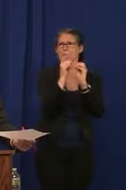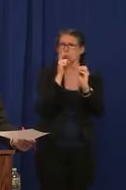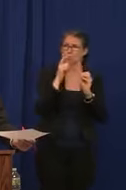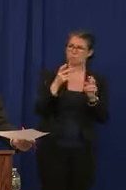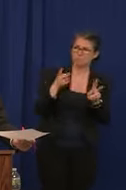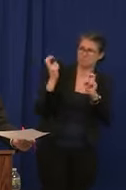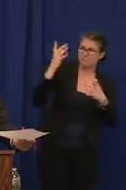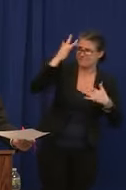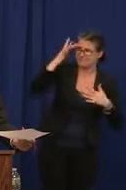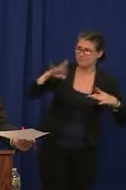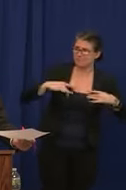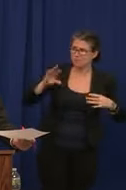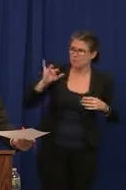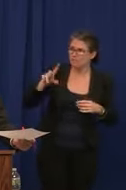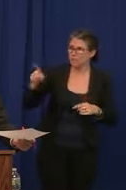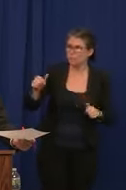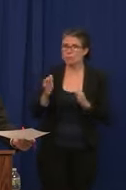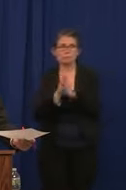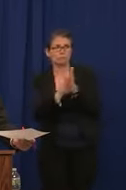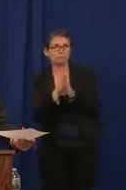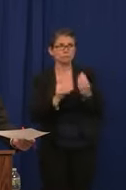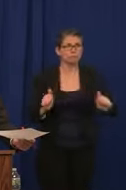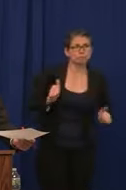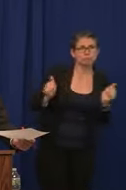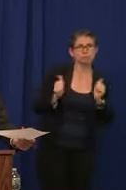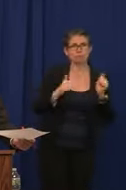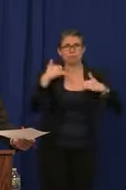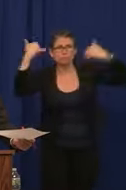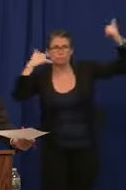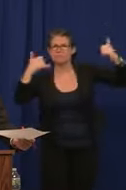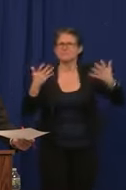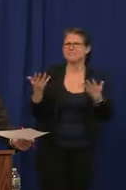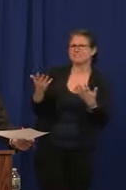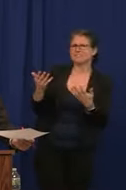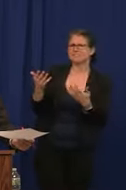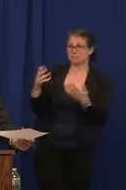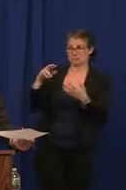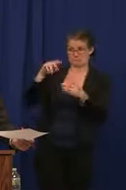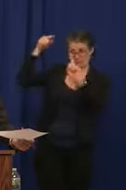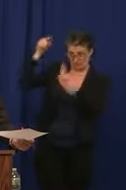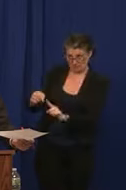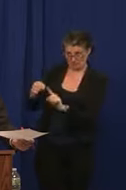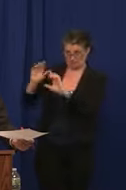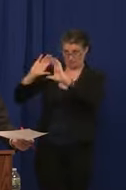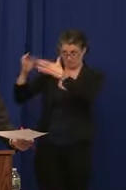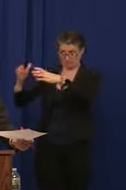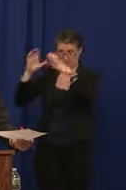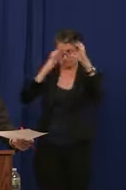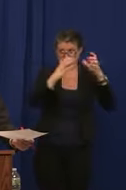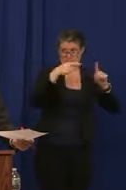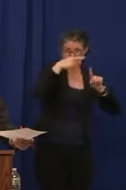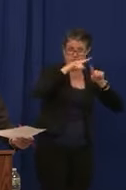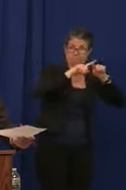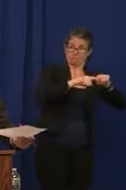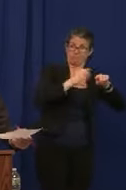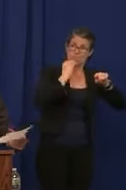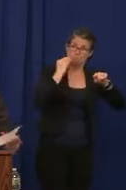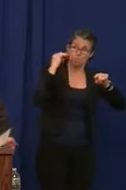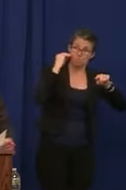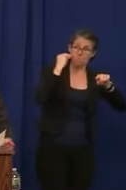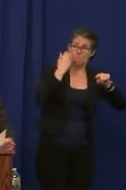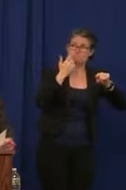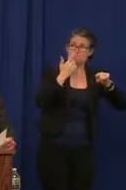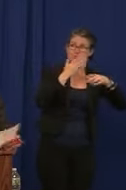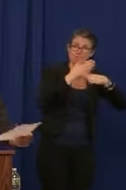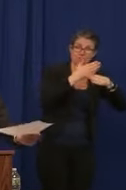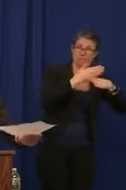long-term care facilities. You know, it's hard not to see what's happening in other states. You know, 45 deaths at one facility in Virginia,